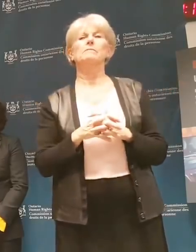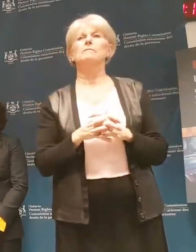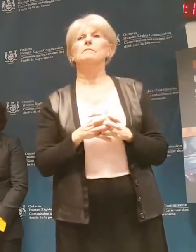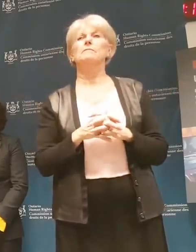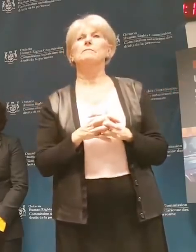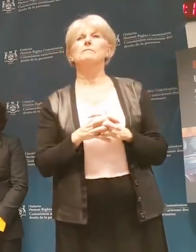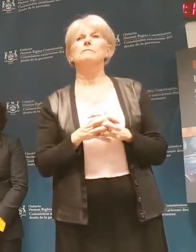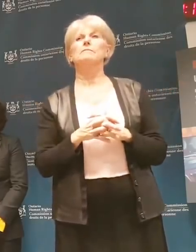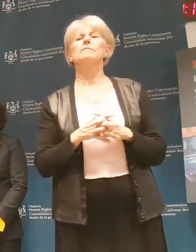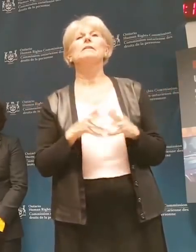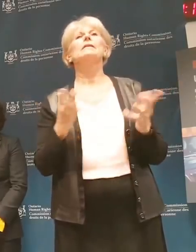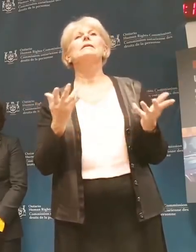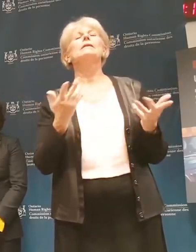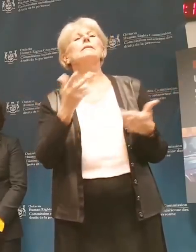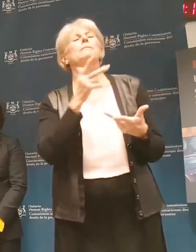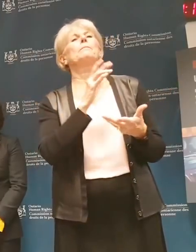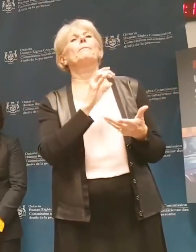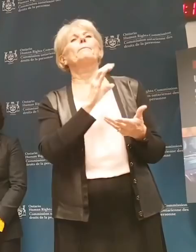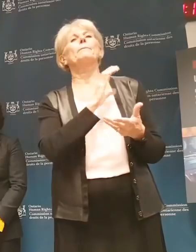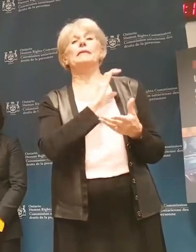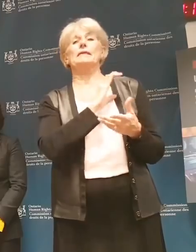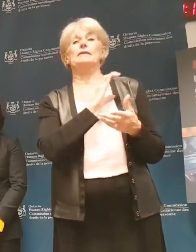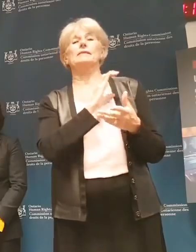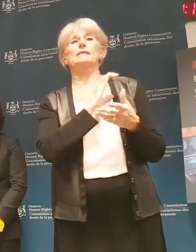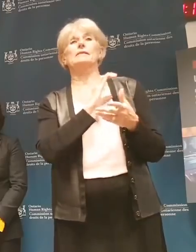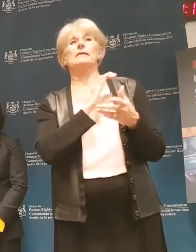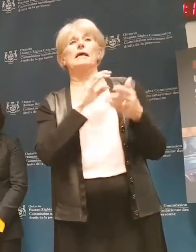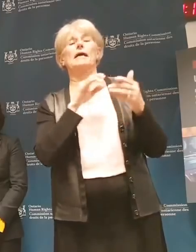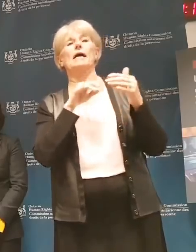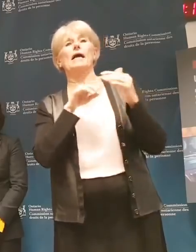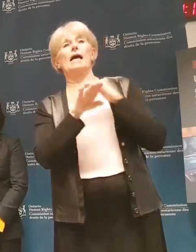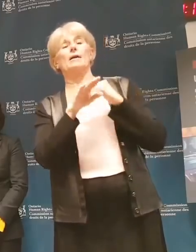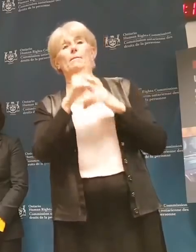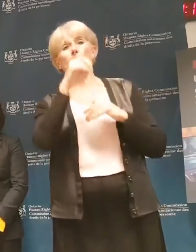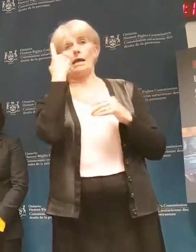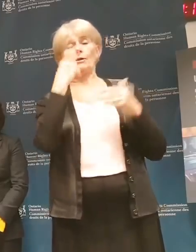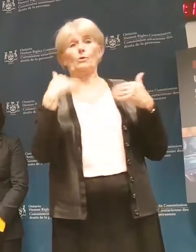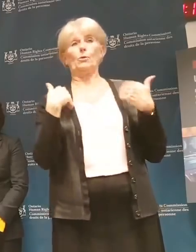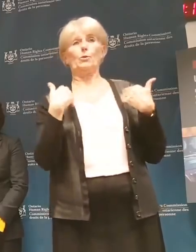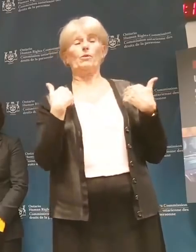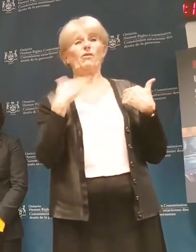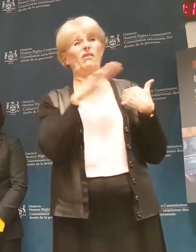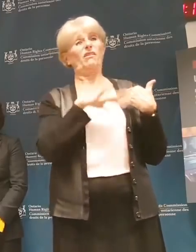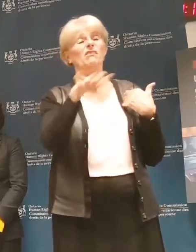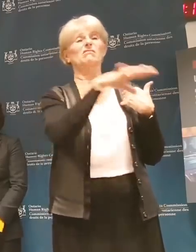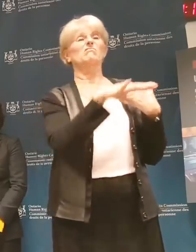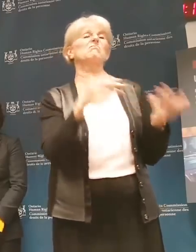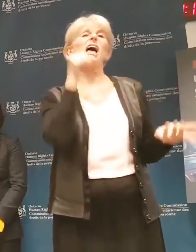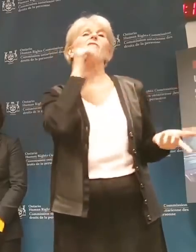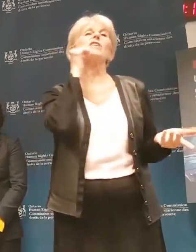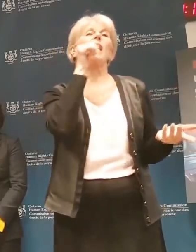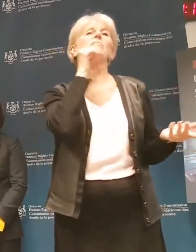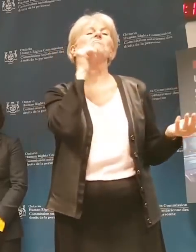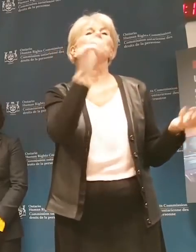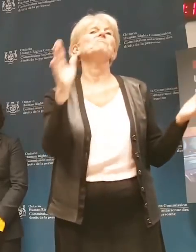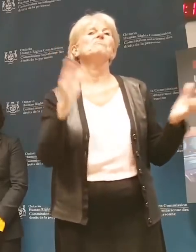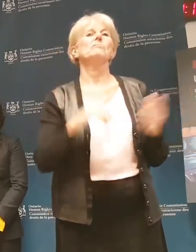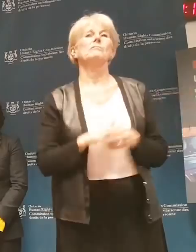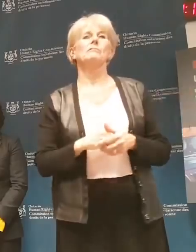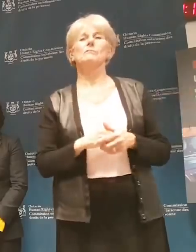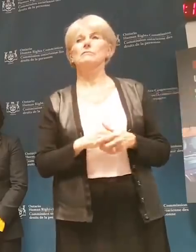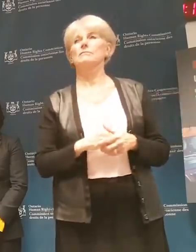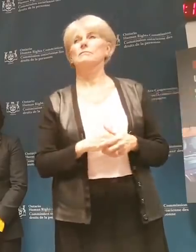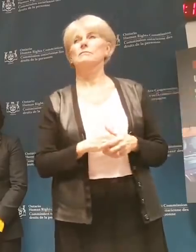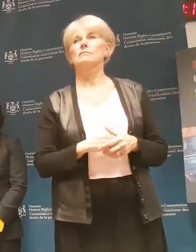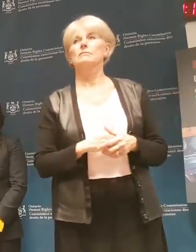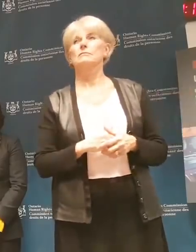But that acts like police accessing Black youth in my community is an everyday occurrence, and that has not changed, right? So I think that, and